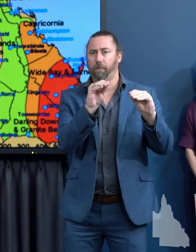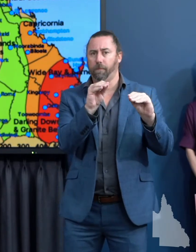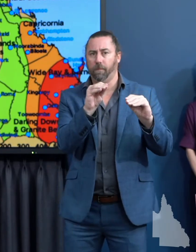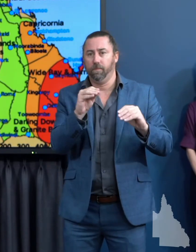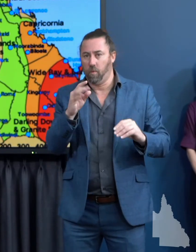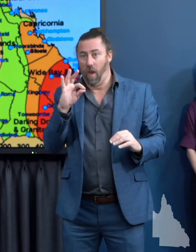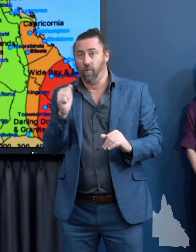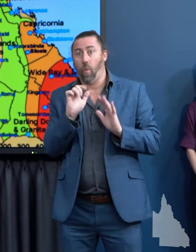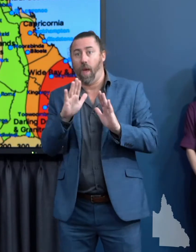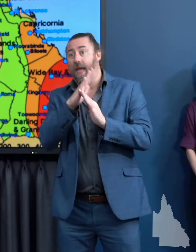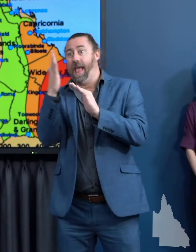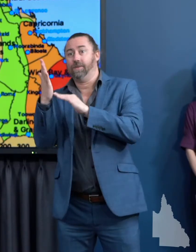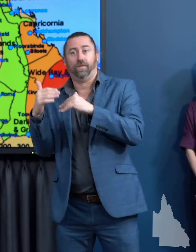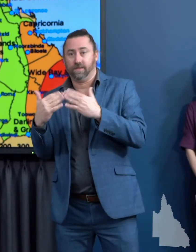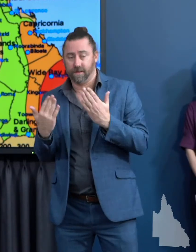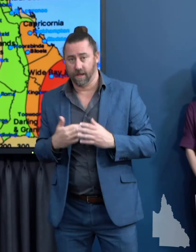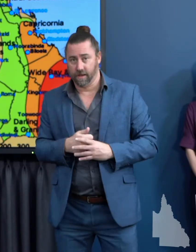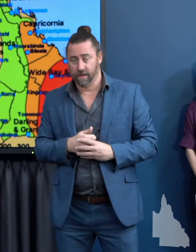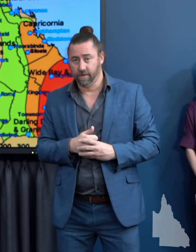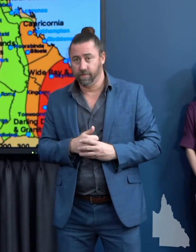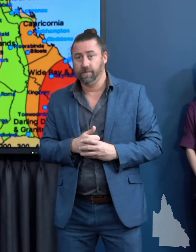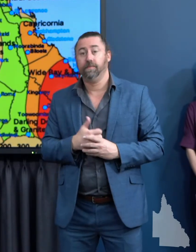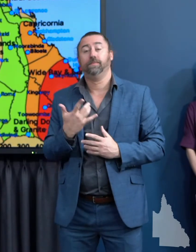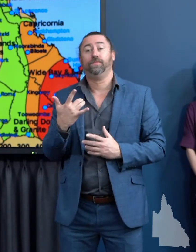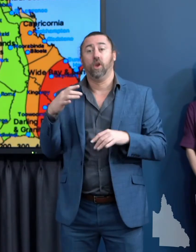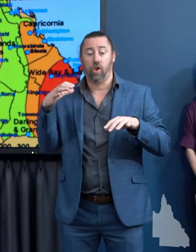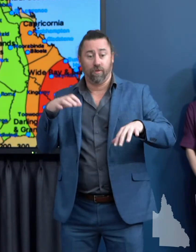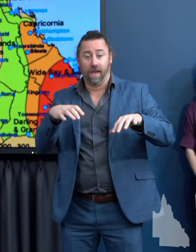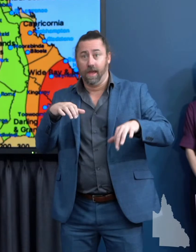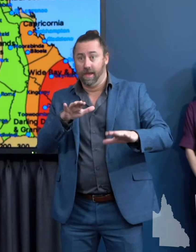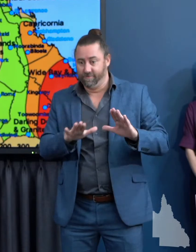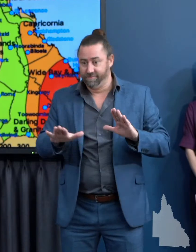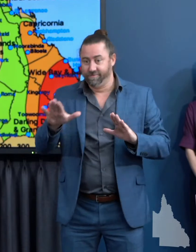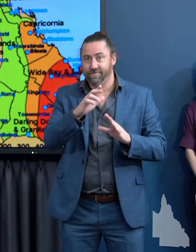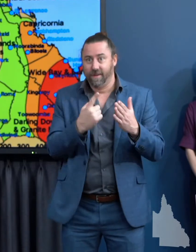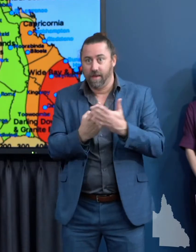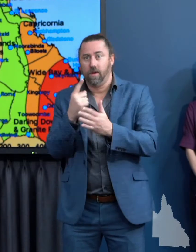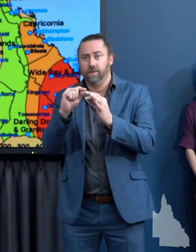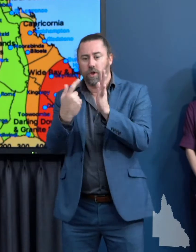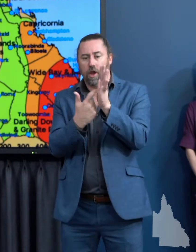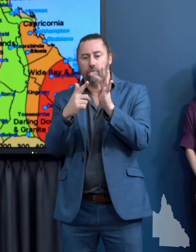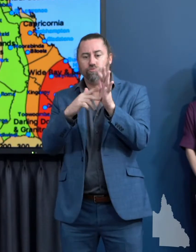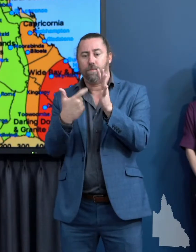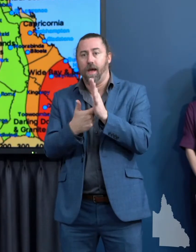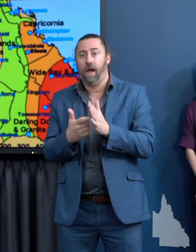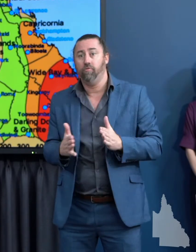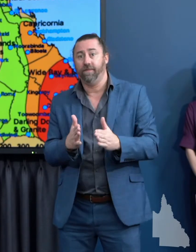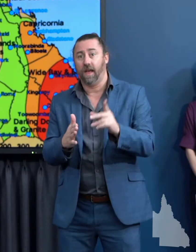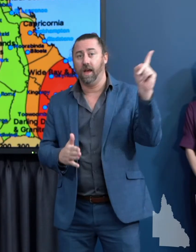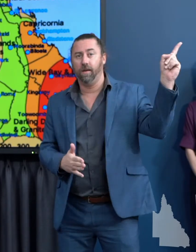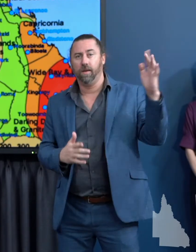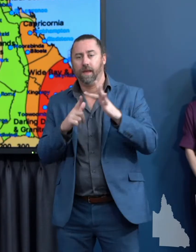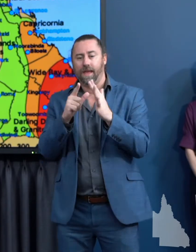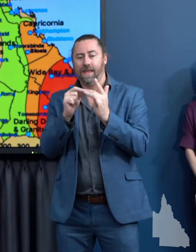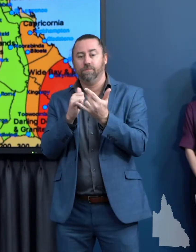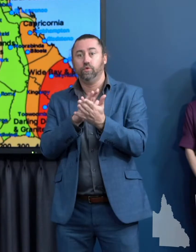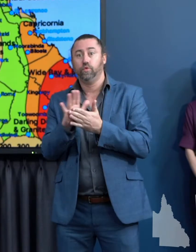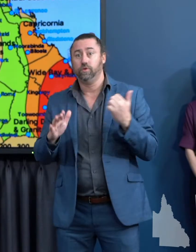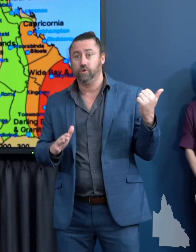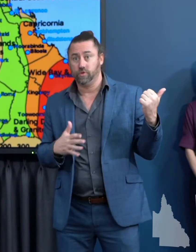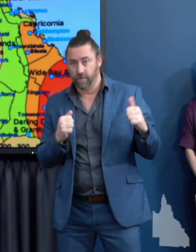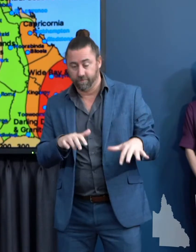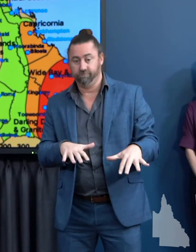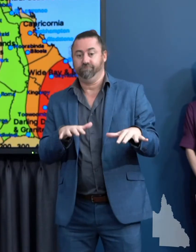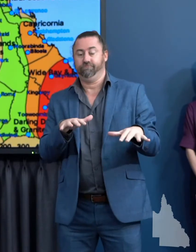seeing some rises because of some rain in the Bremer River. So we are talking